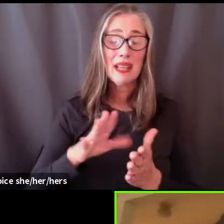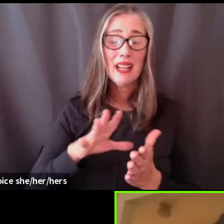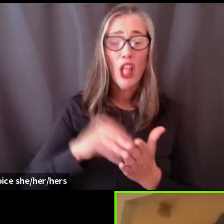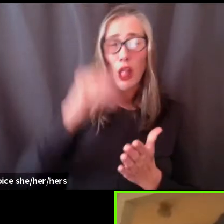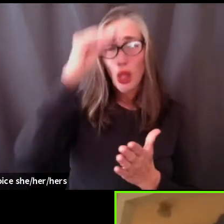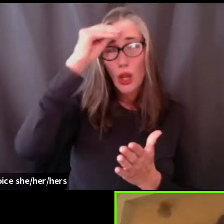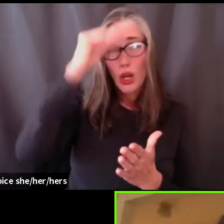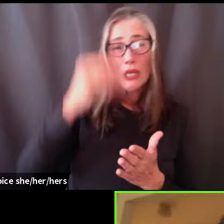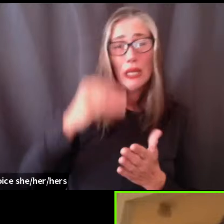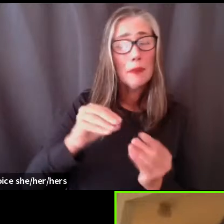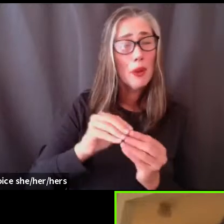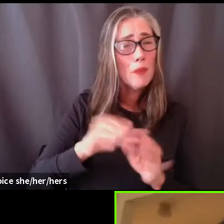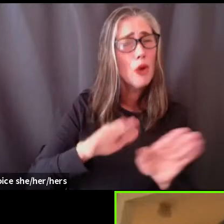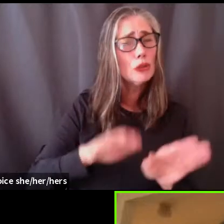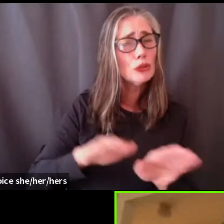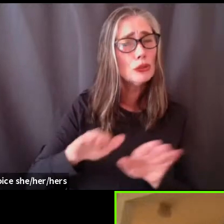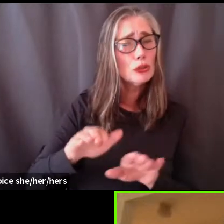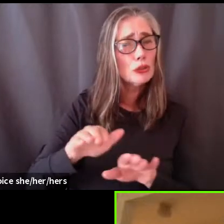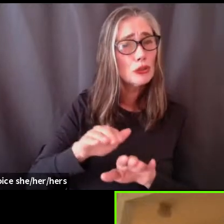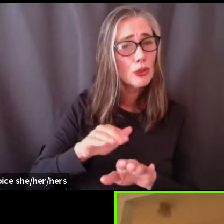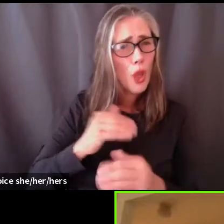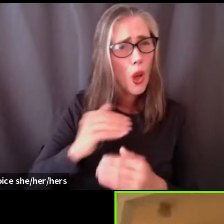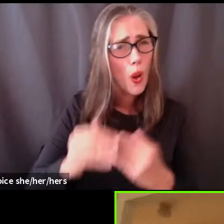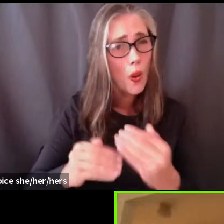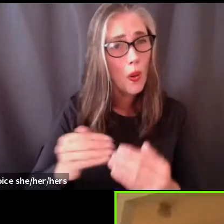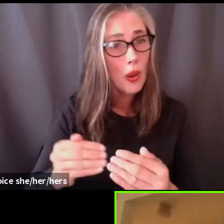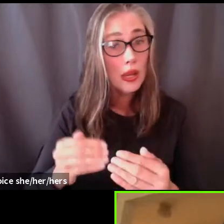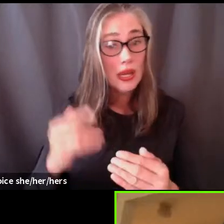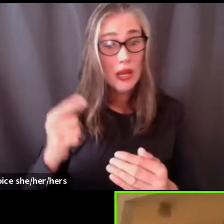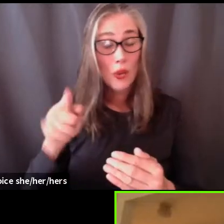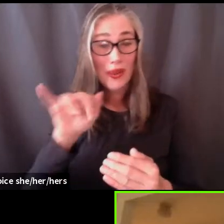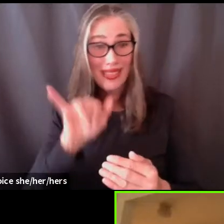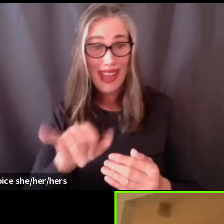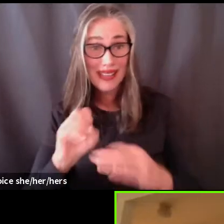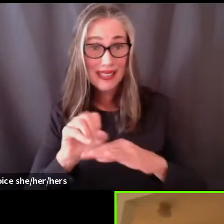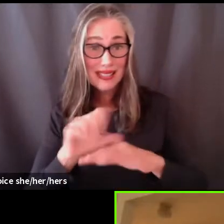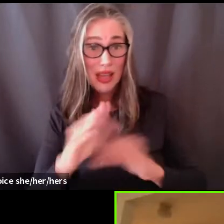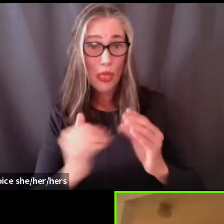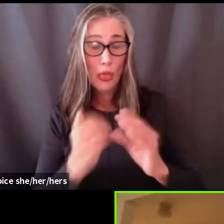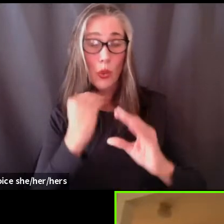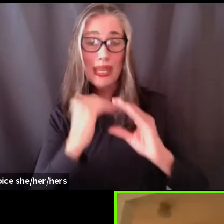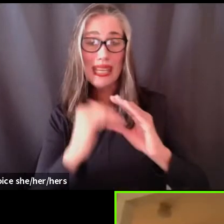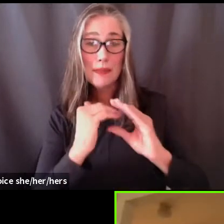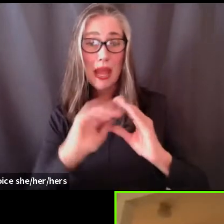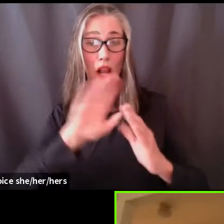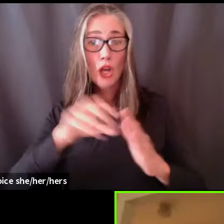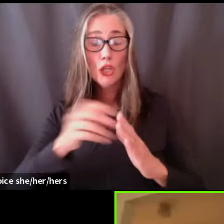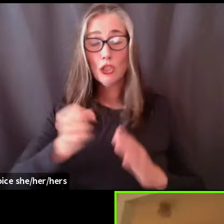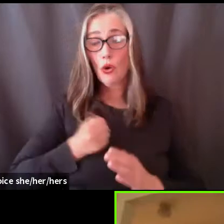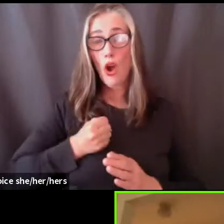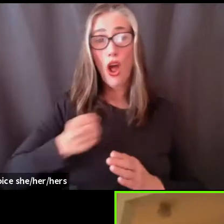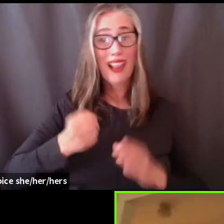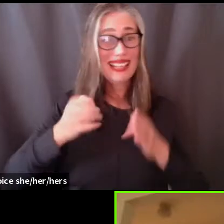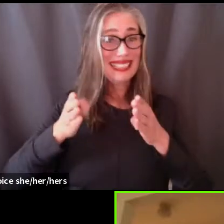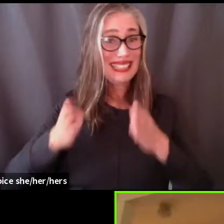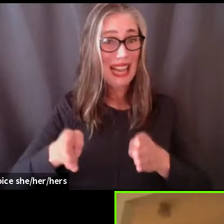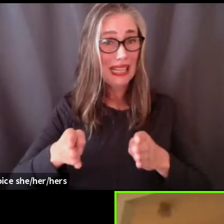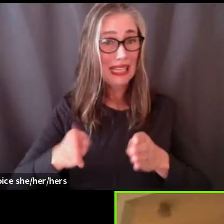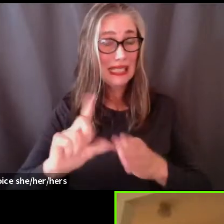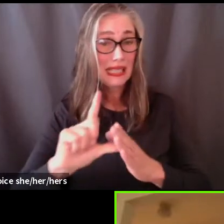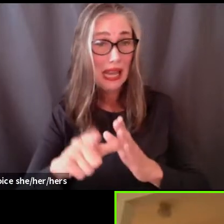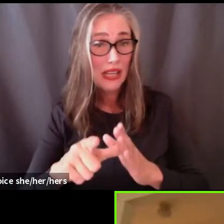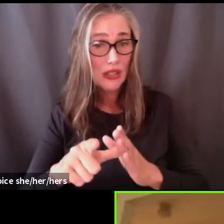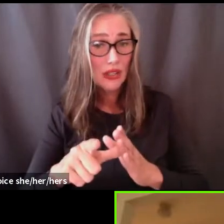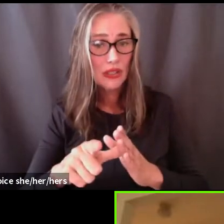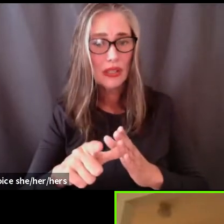what you're just talking about, will that be sent out to all delegates via email later or closer to that process? Because there's a